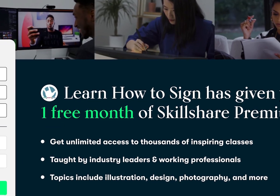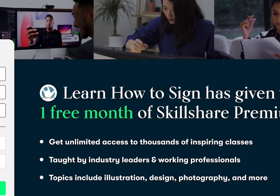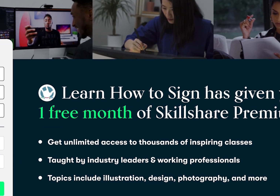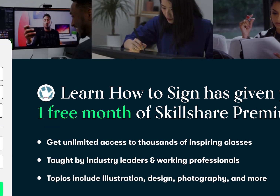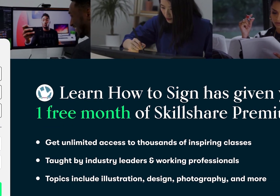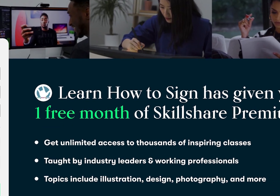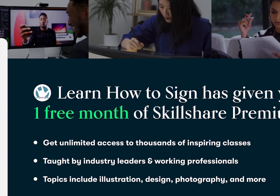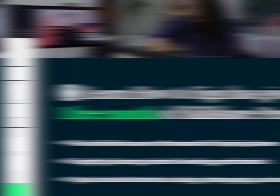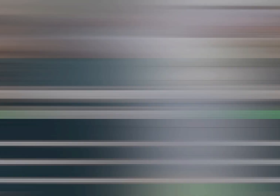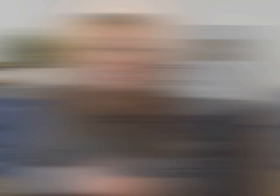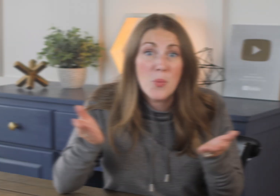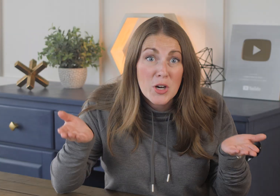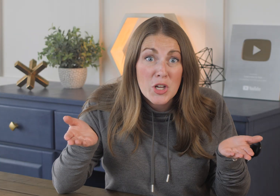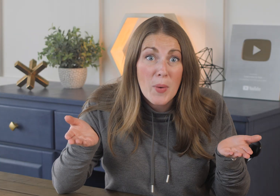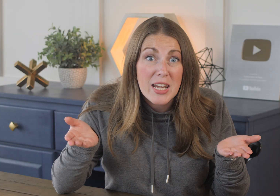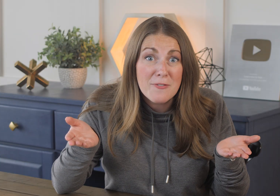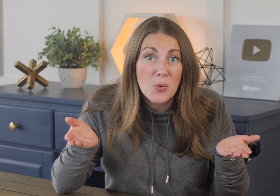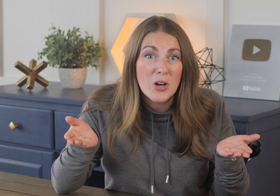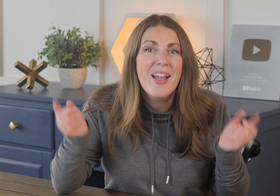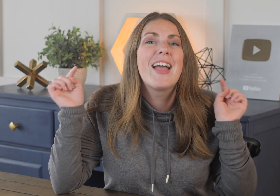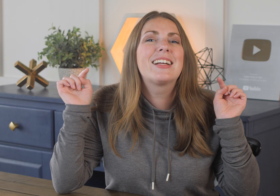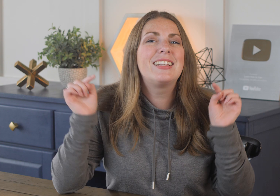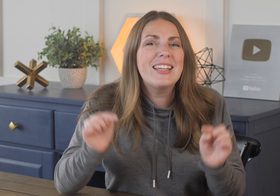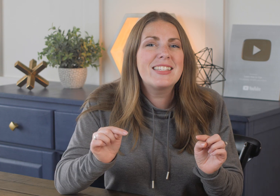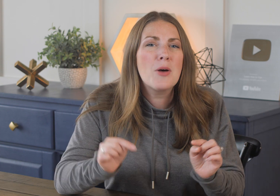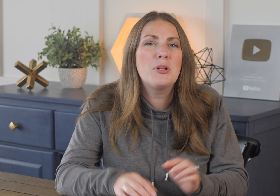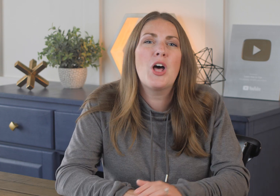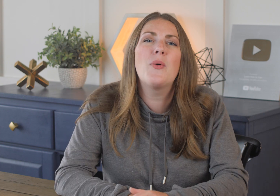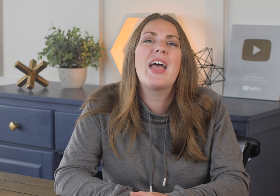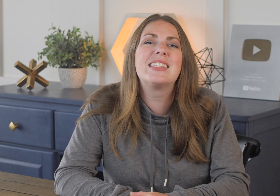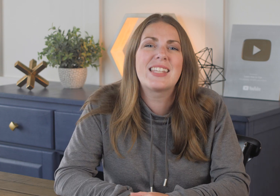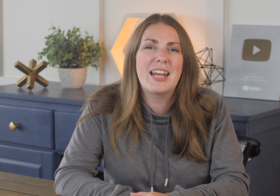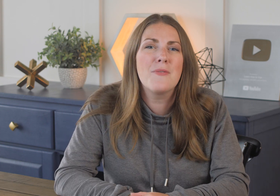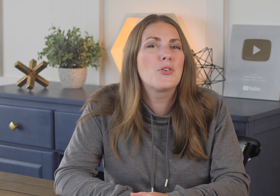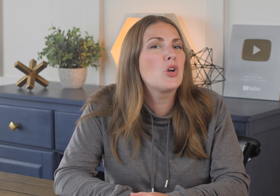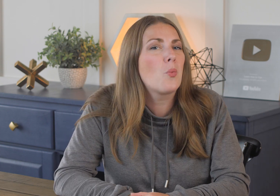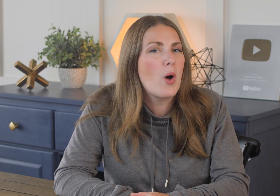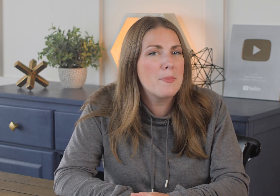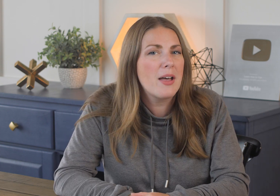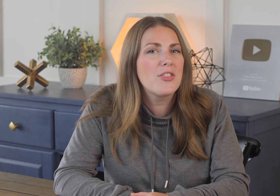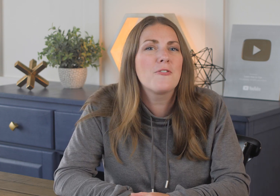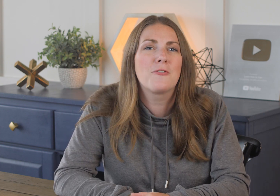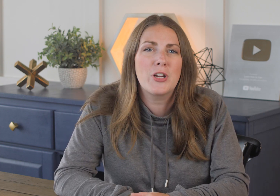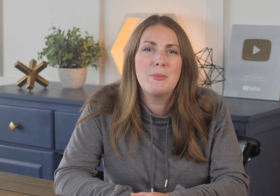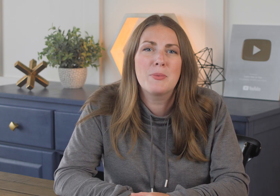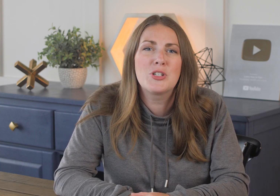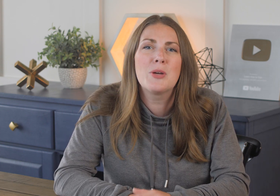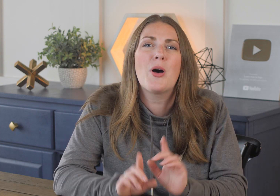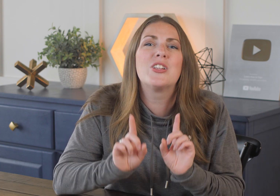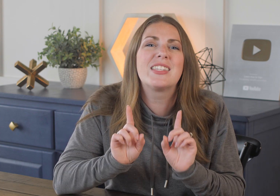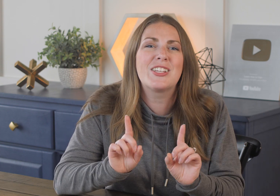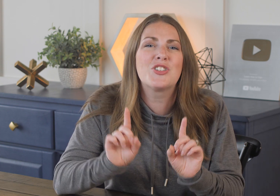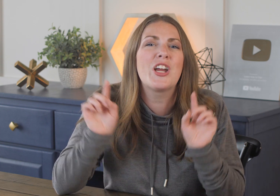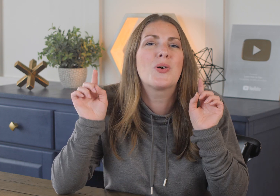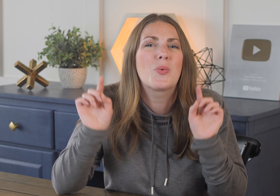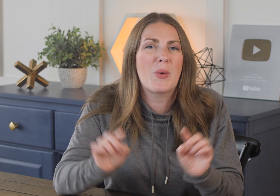of Skillshare. So what are you waiting for? Click down below and sign up for your 1-month free membership on Skillshare right